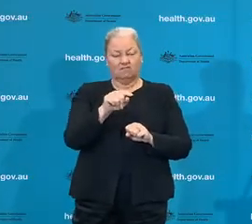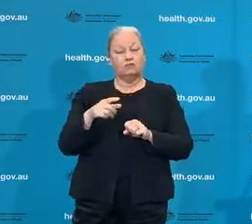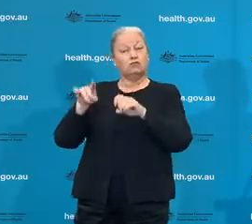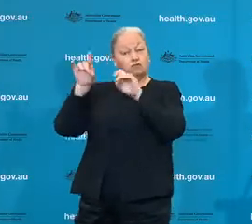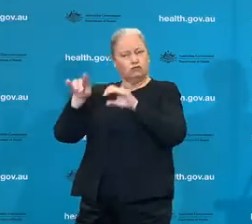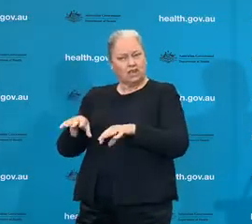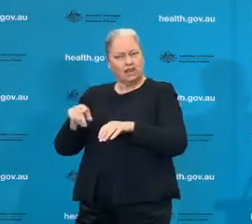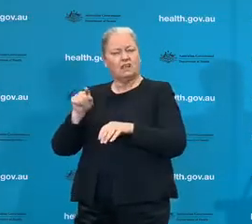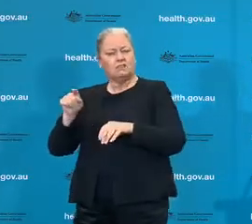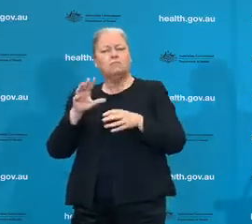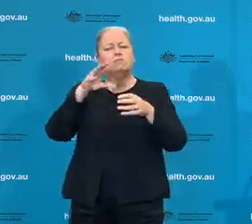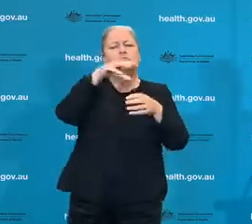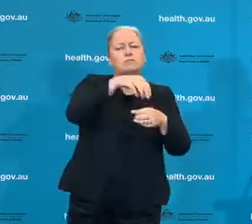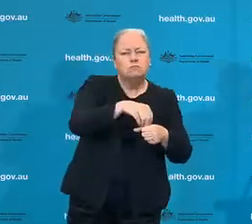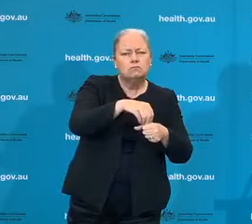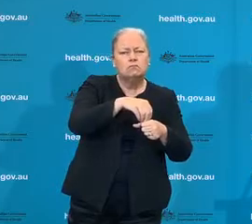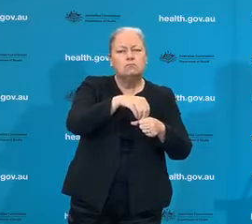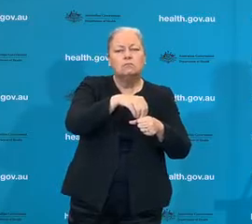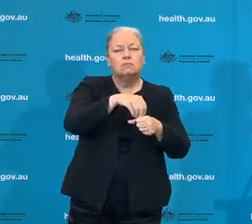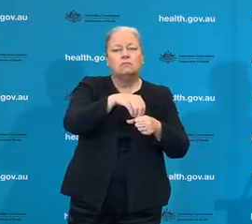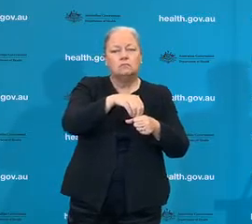and invested in with